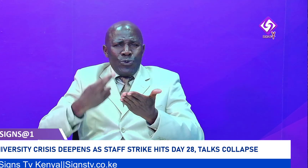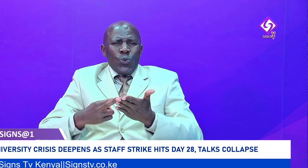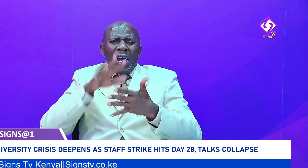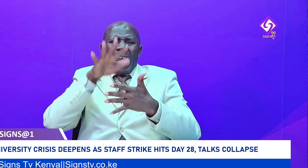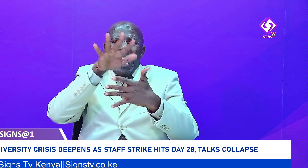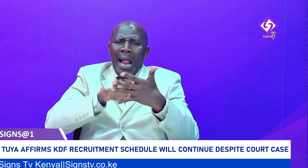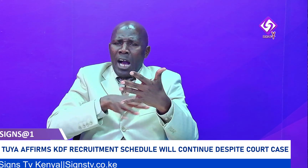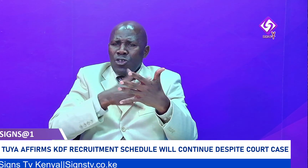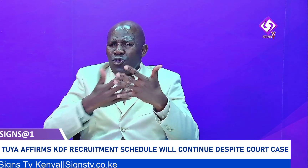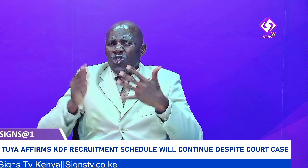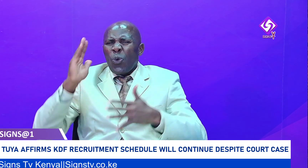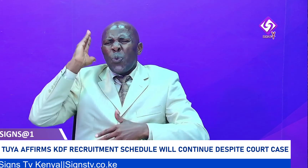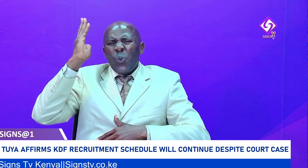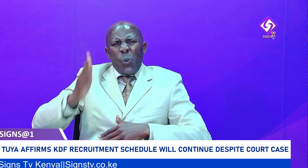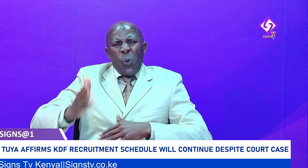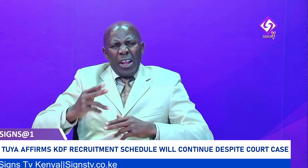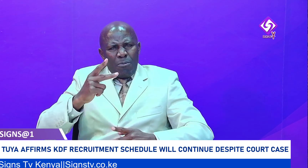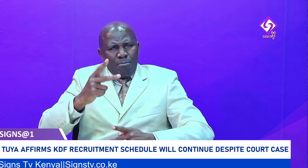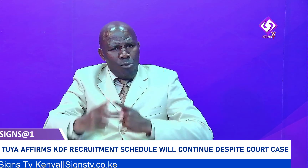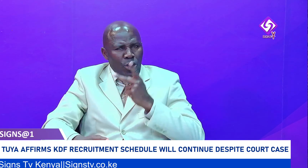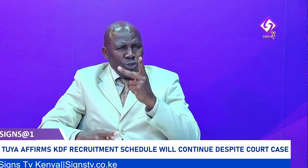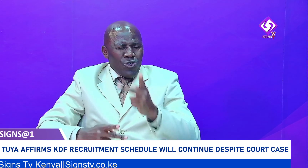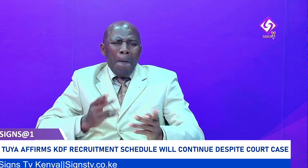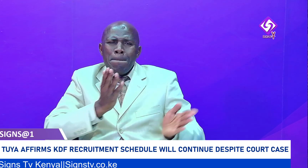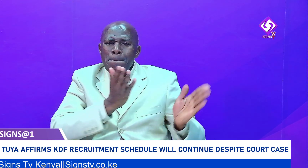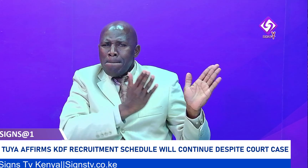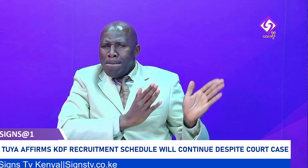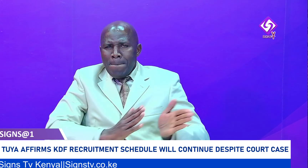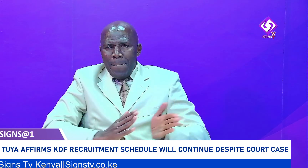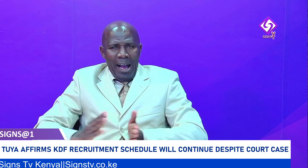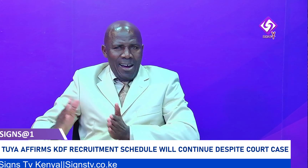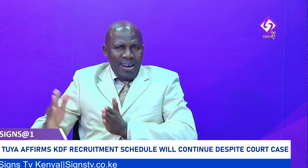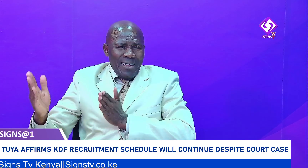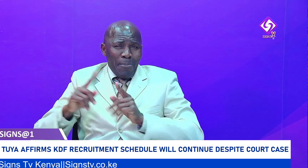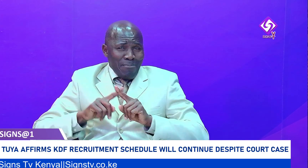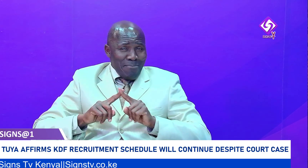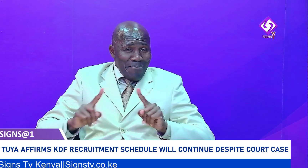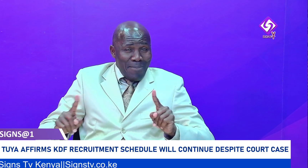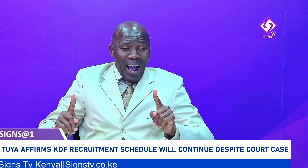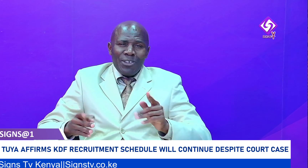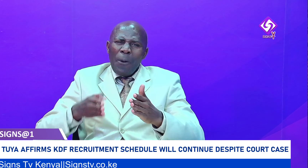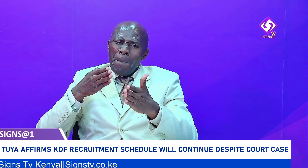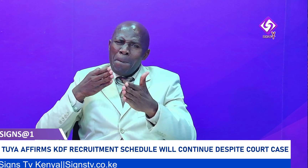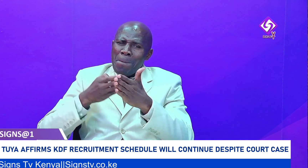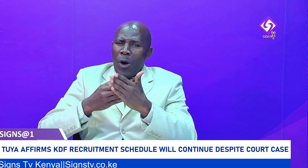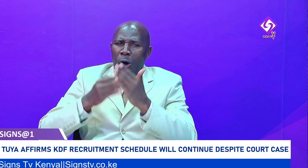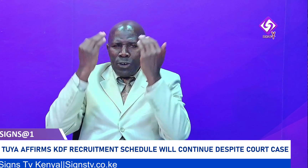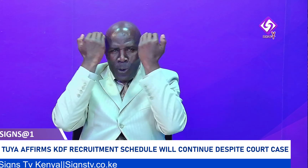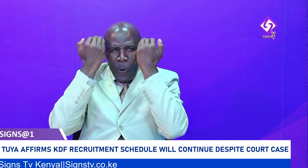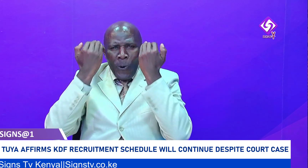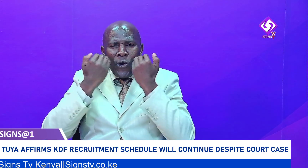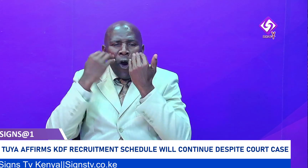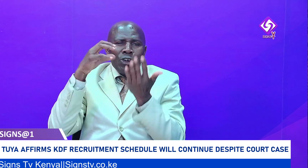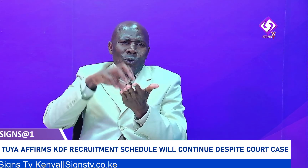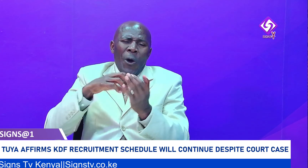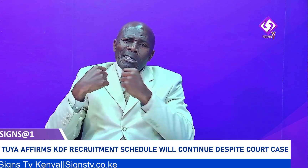recruitment schedule will proceed as planned despite a pending court case challenging